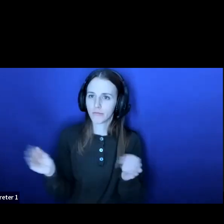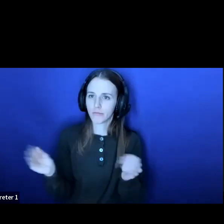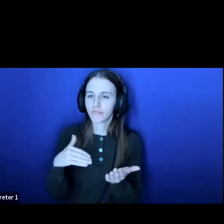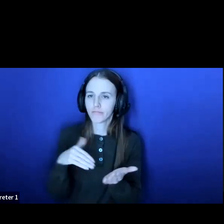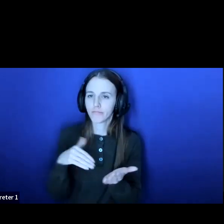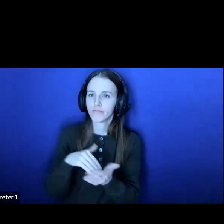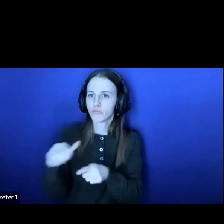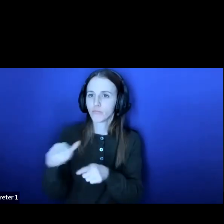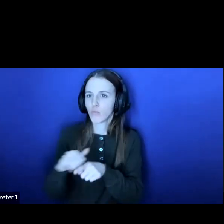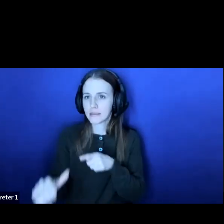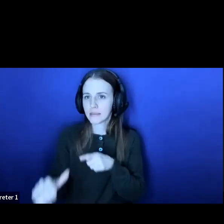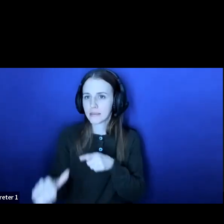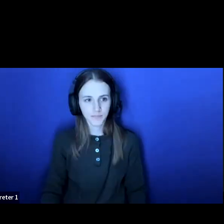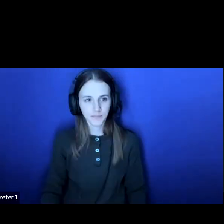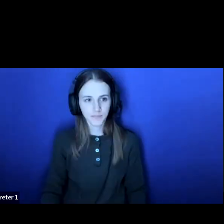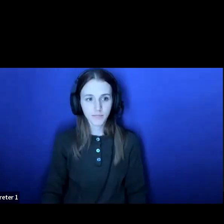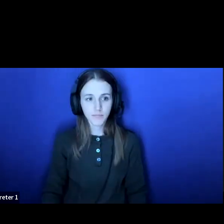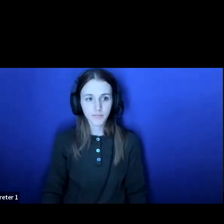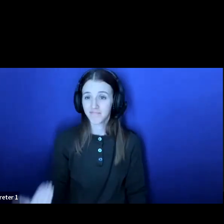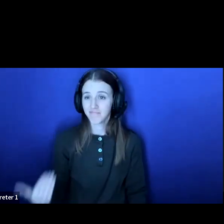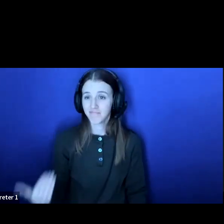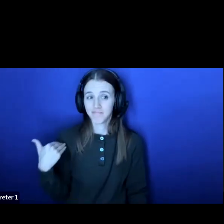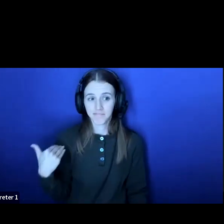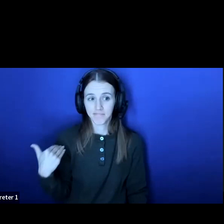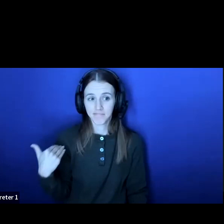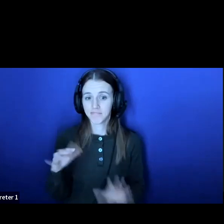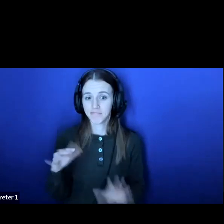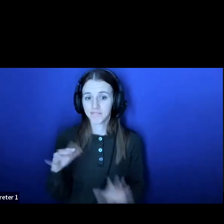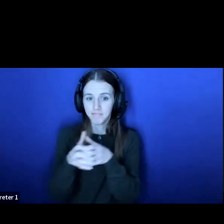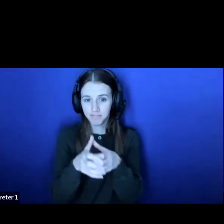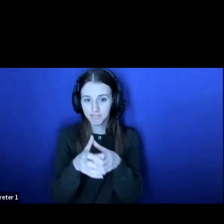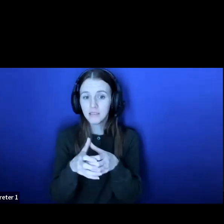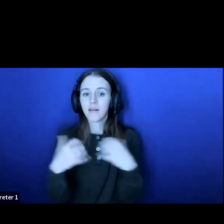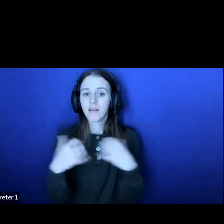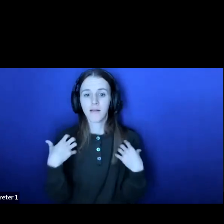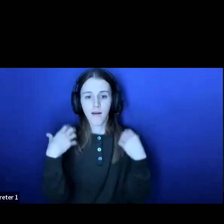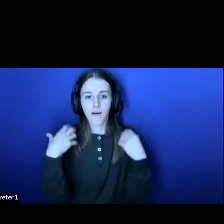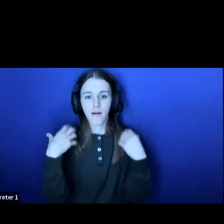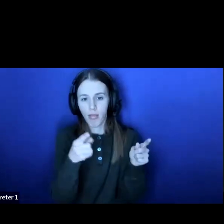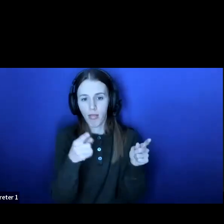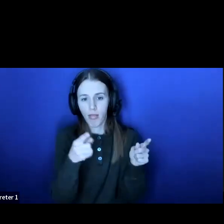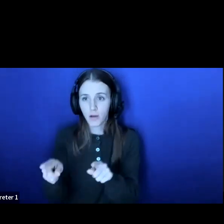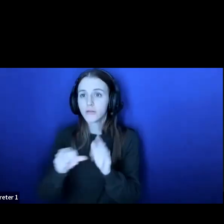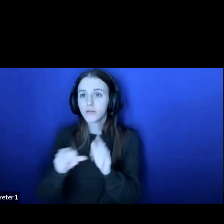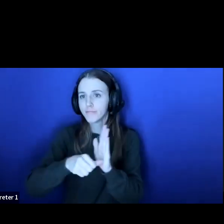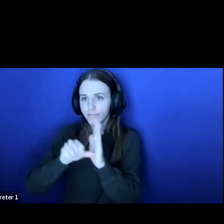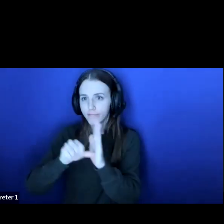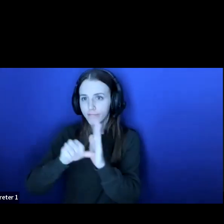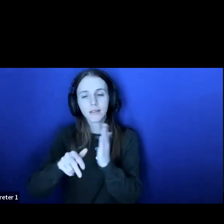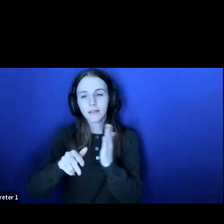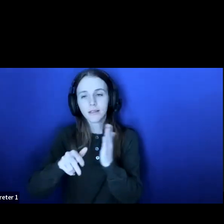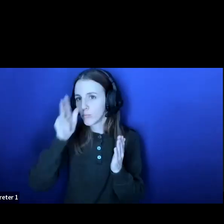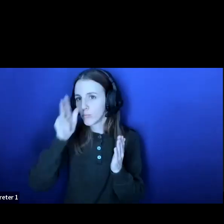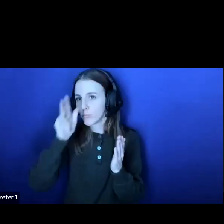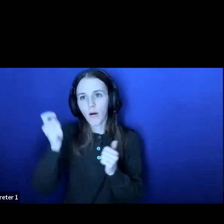ago, in 2019, another paper by Agaronic, again in Health Affairs, also highlighted that there was a poor understanding towards